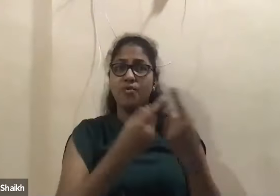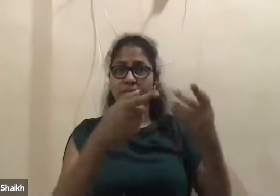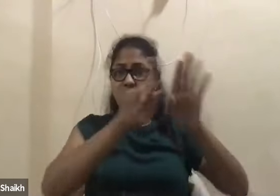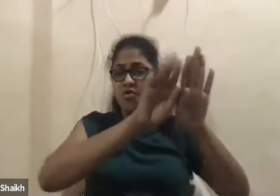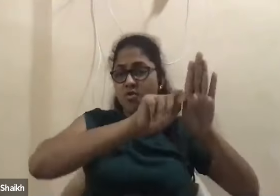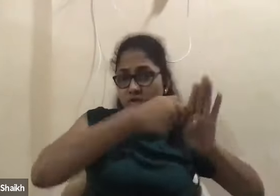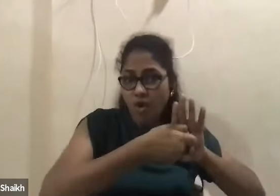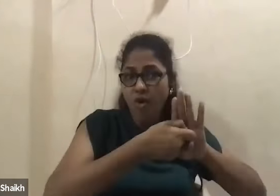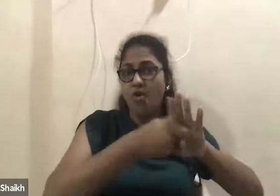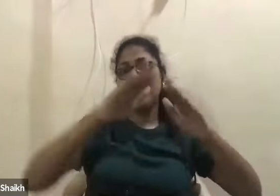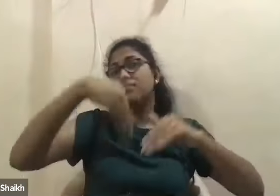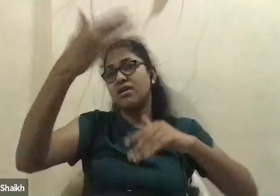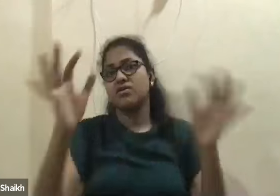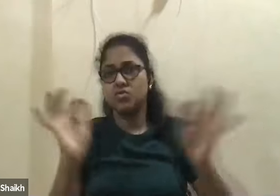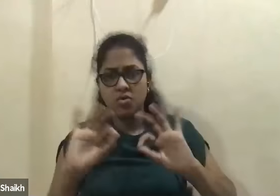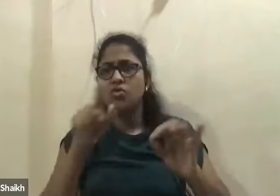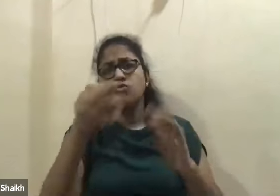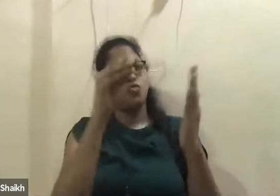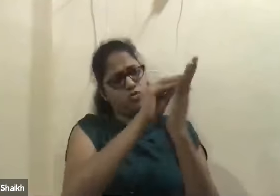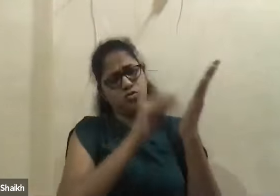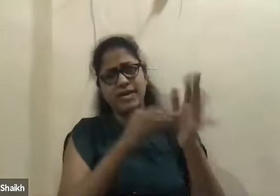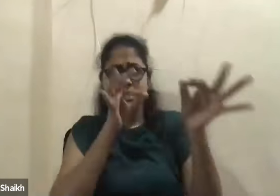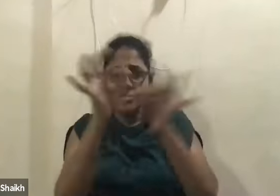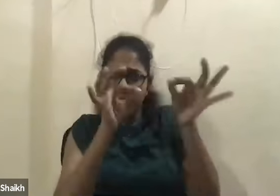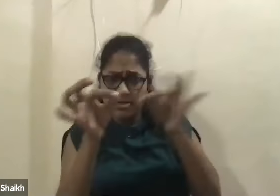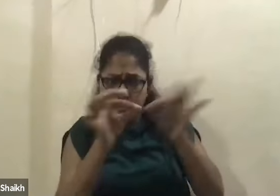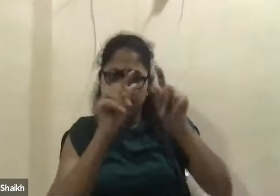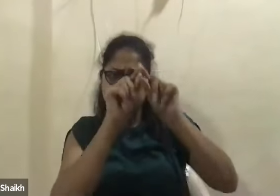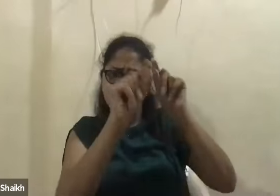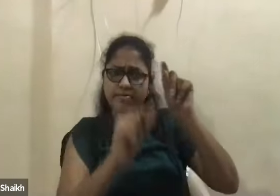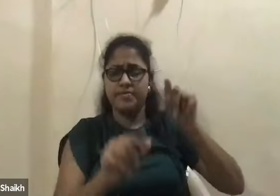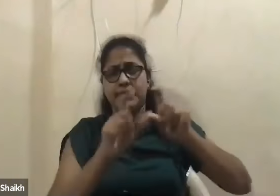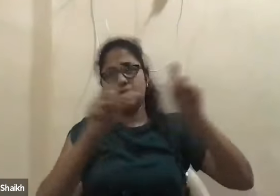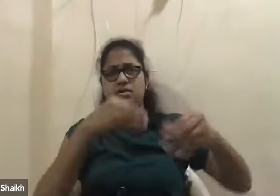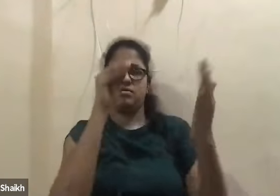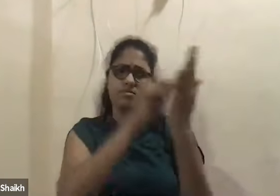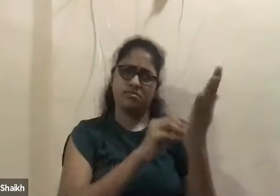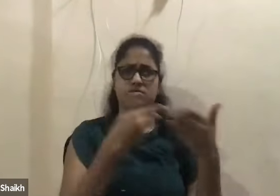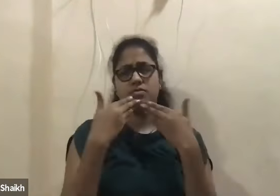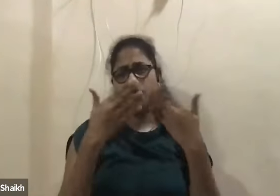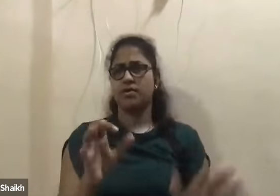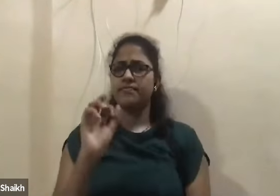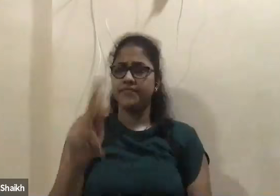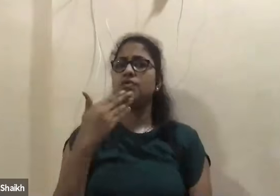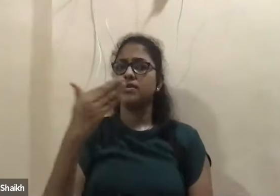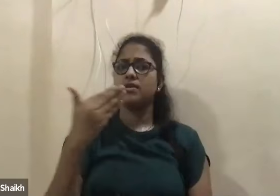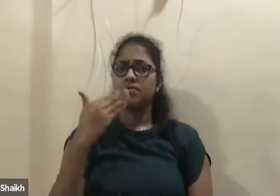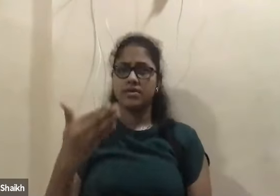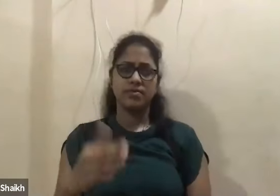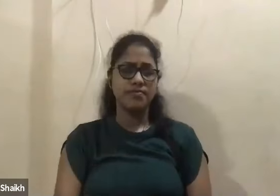anything with that later. You have to specifically provide for it in the trust deed. That's it. Okay, sure. Thank you, ma'am. Thank you. Most welcome. Okay,